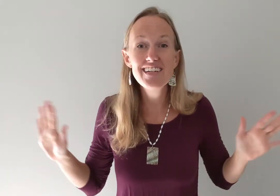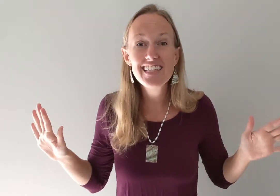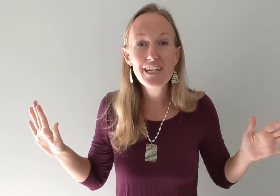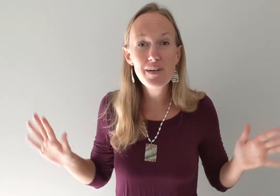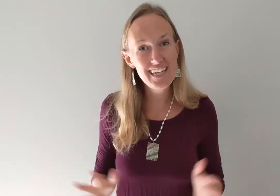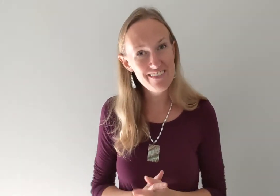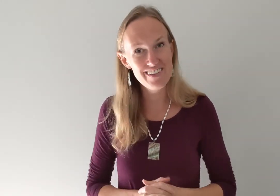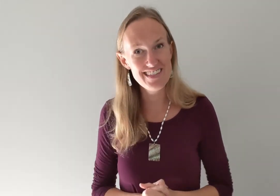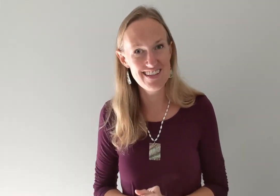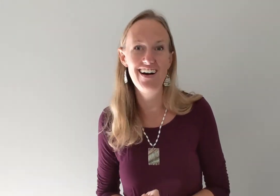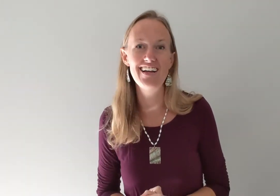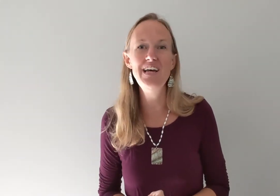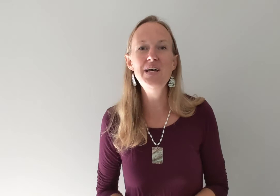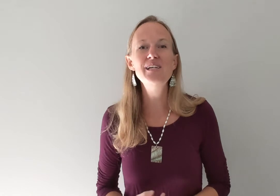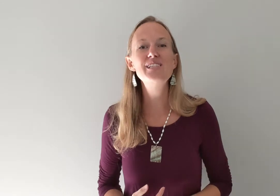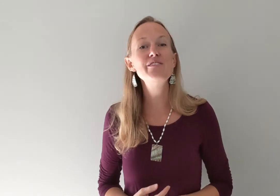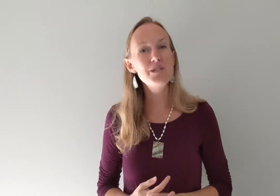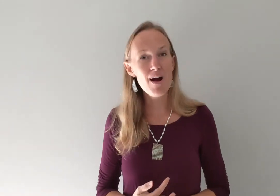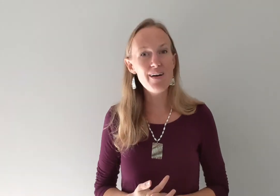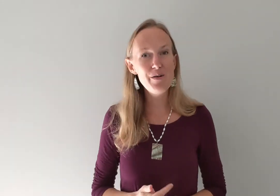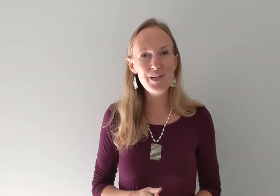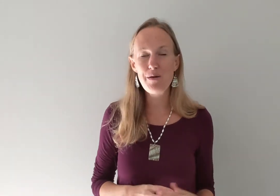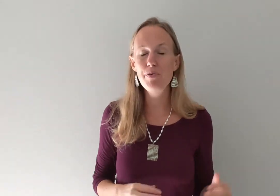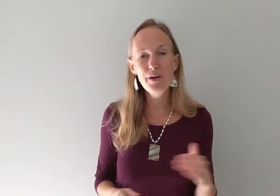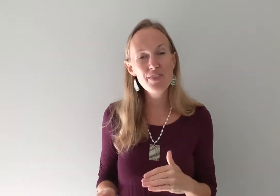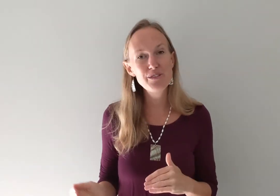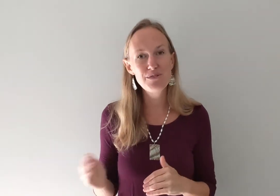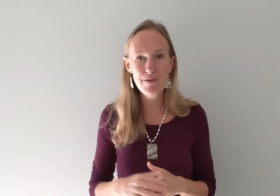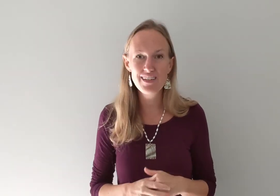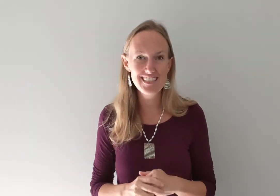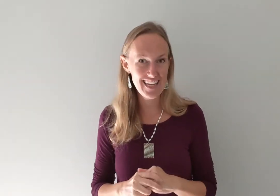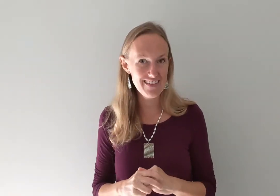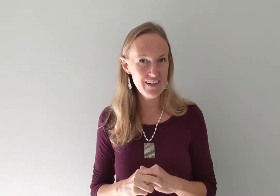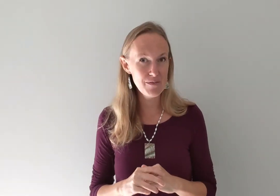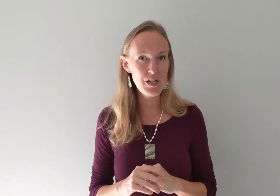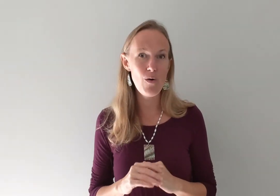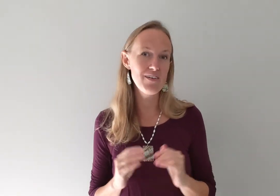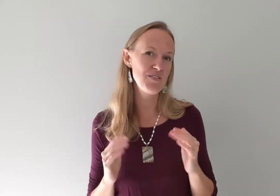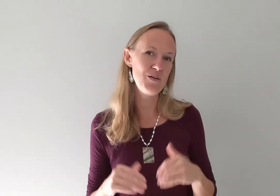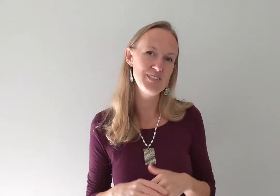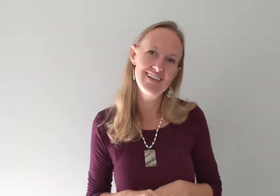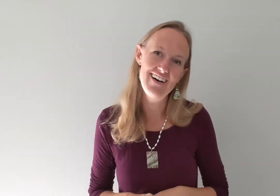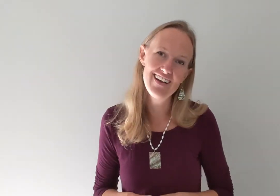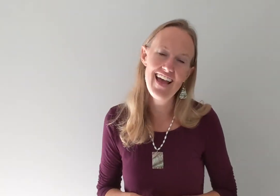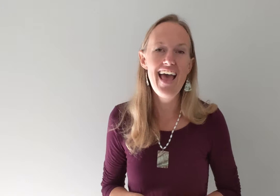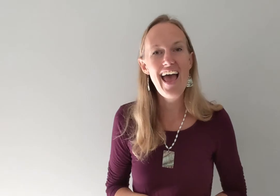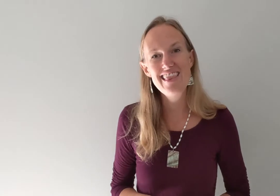everything we need for this song. So tomorrow we're gonna put those 3 parts together and we're gonna walk through the whole song. And then